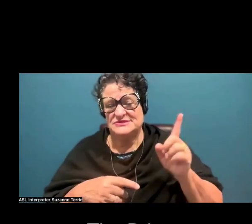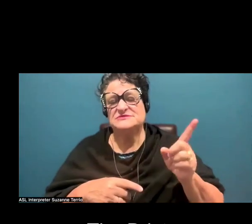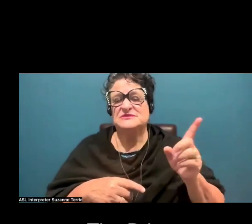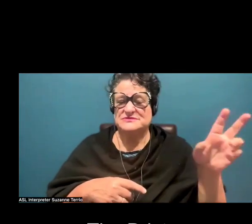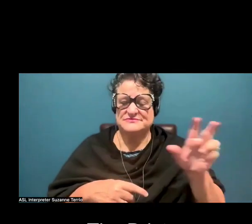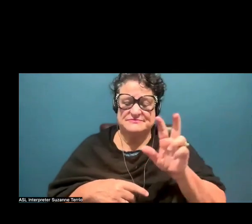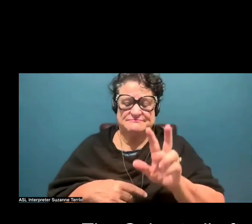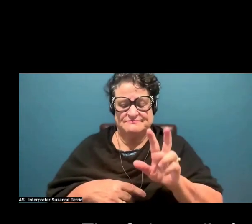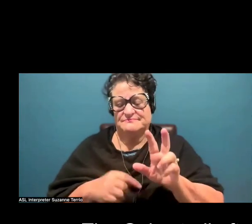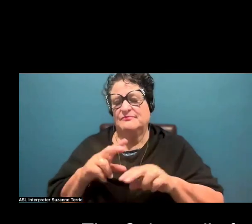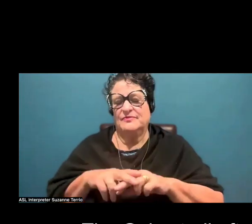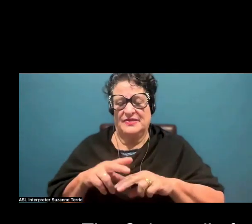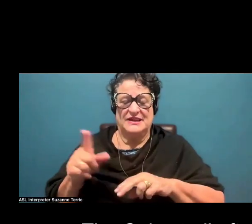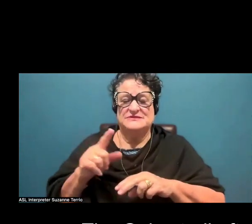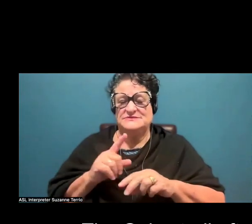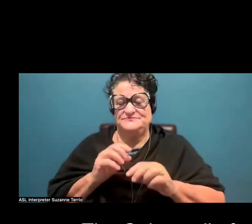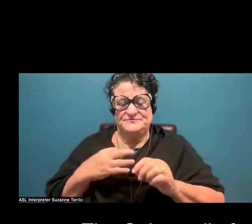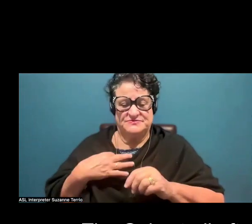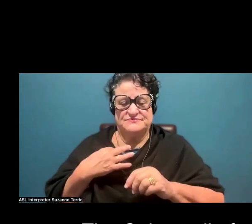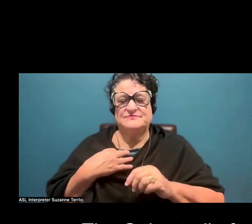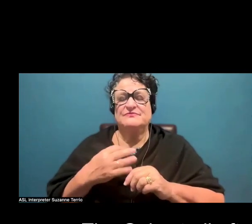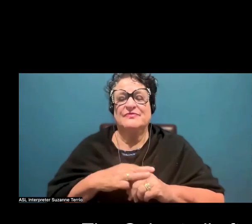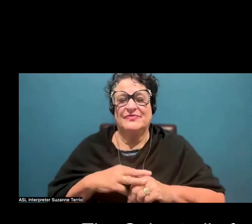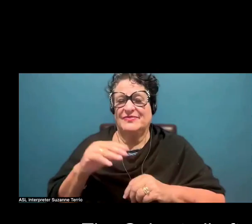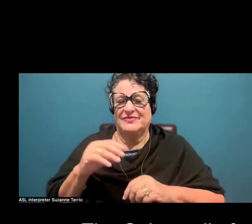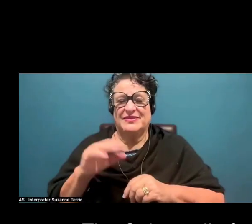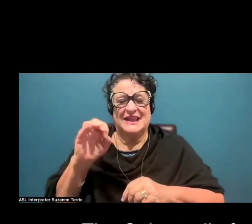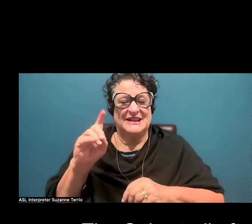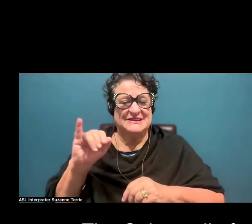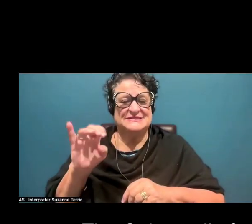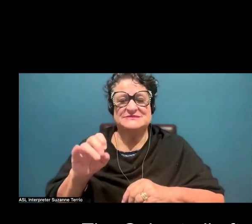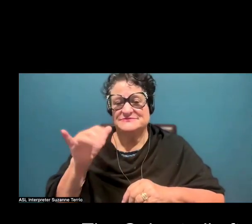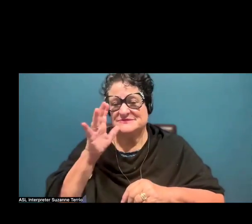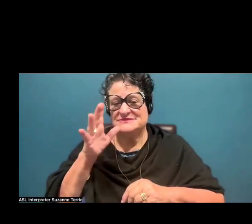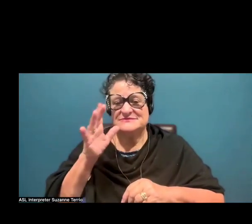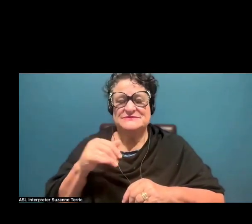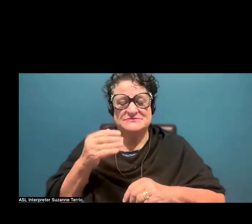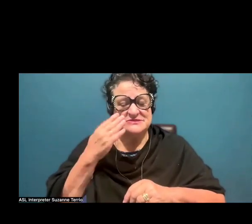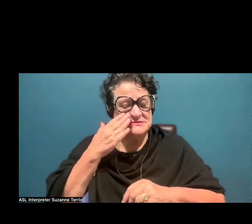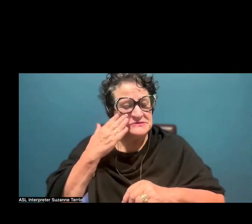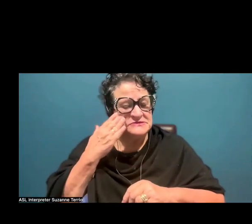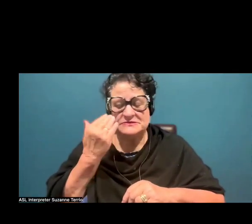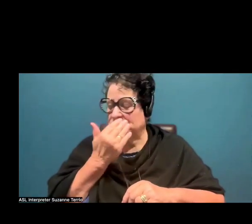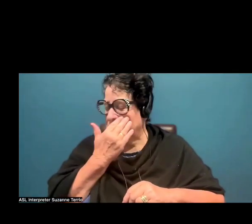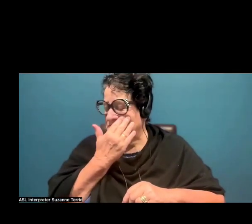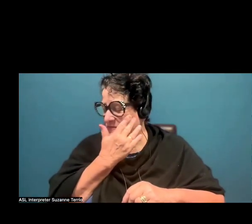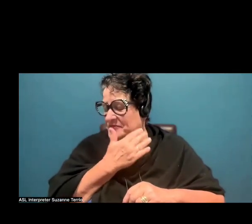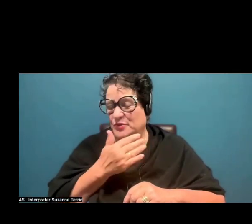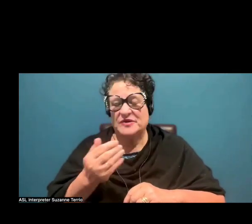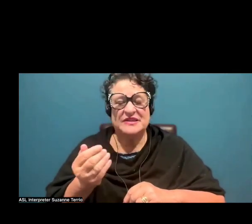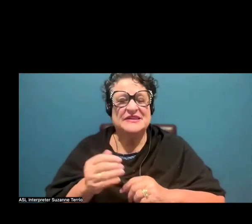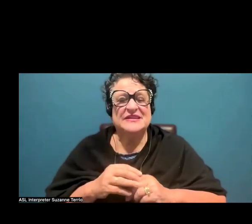by a volunteer. The Gales trail after them, Edie's mom clinging to a mascara-blackened tissue. Here we go, Mom